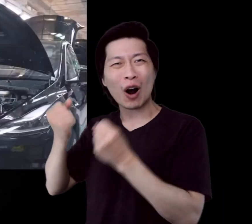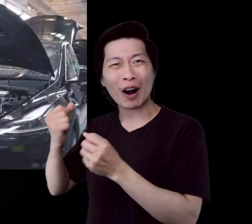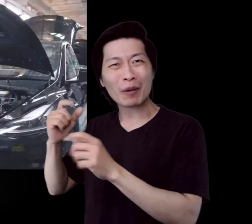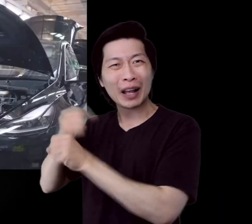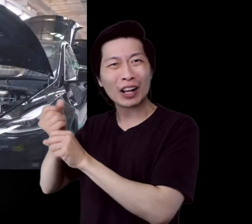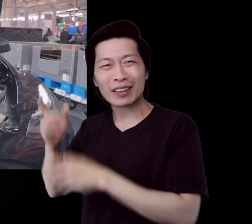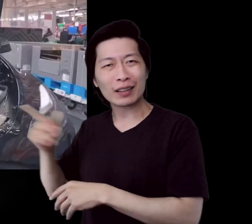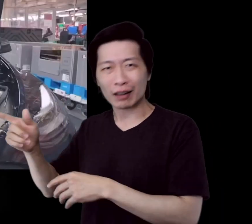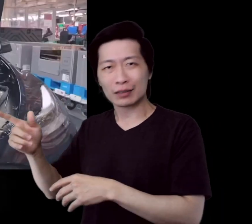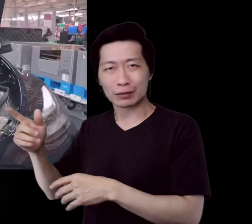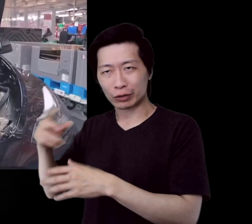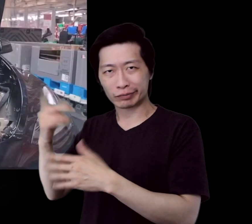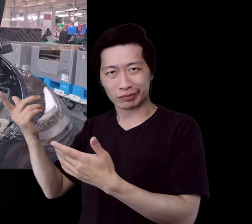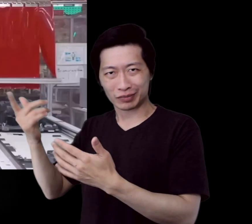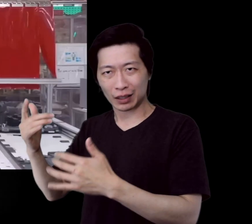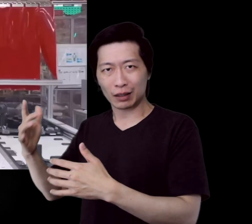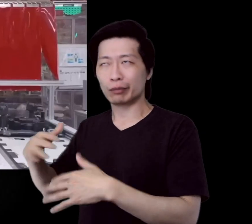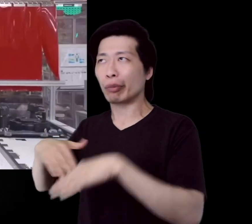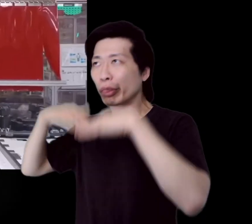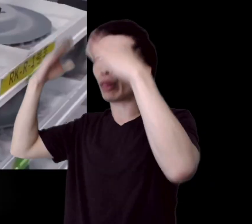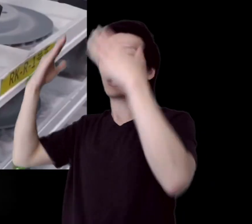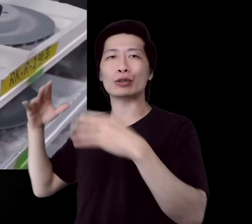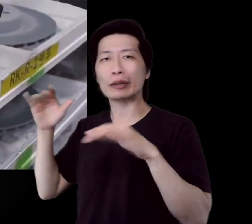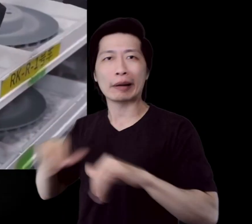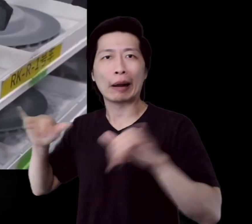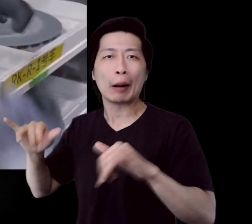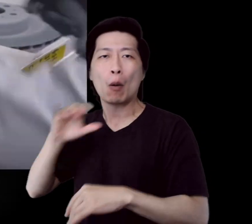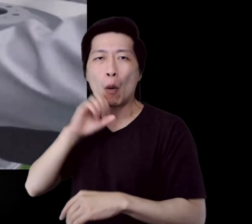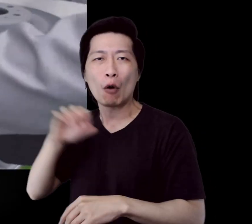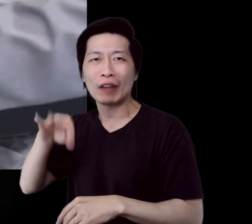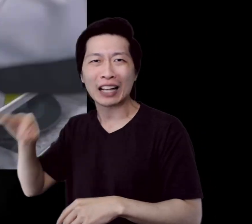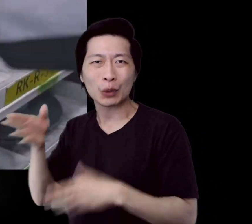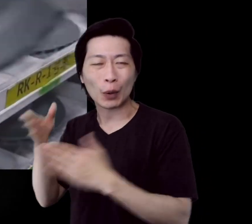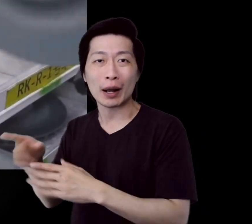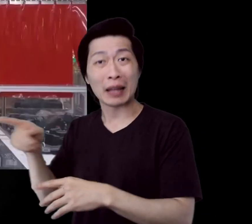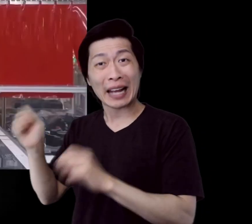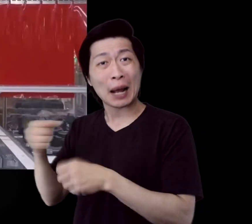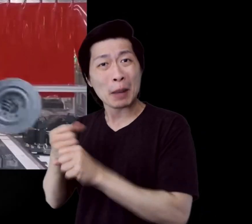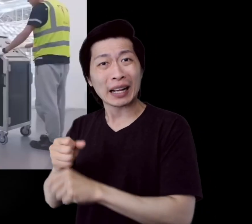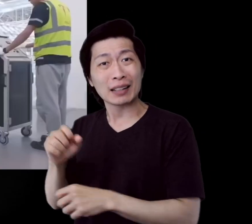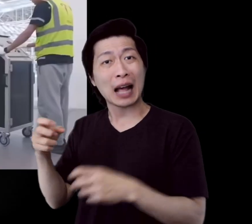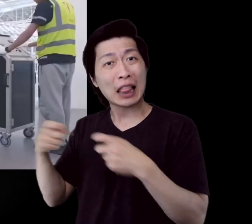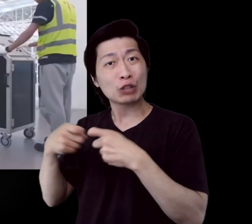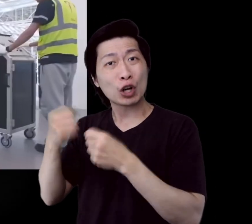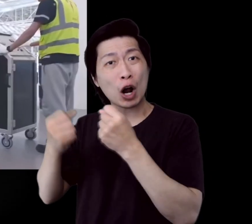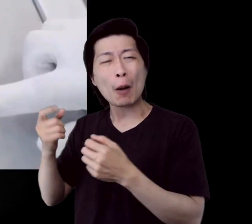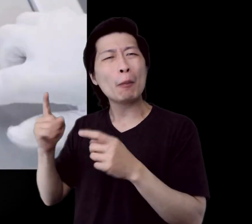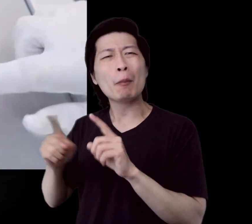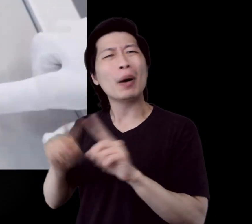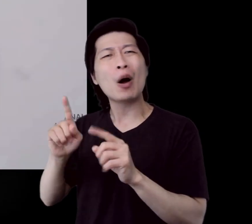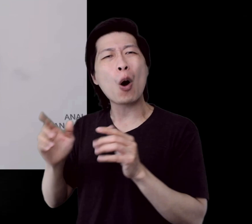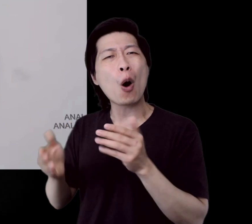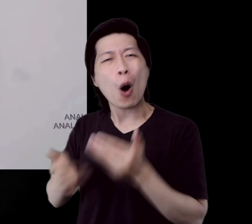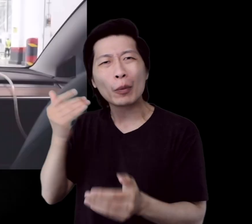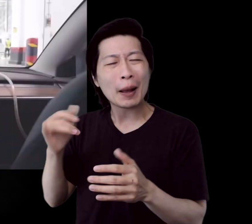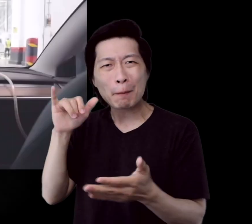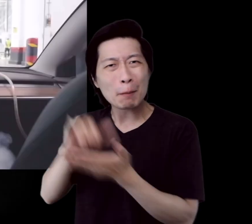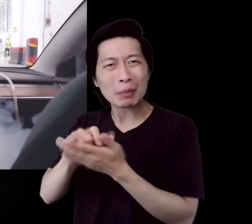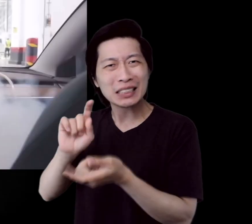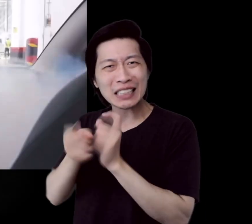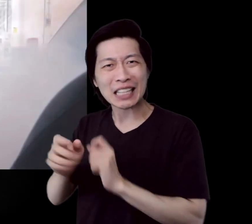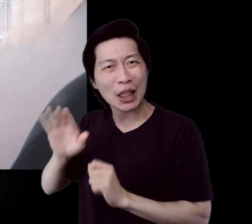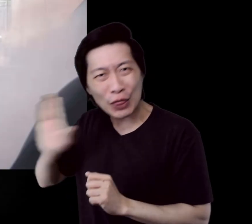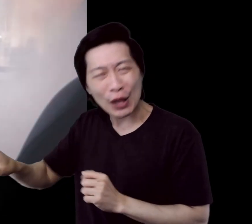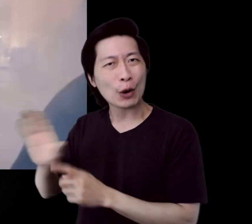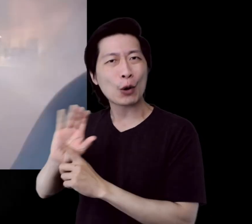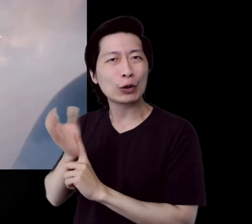their old ways of doing things and their culture. And sure, they can make electric cars, but it is almost impossible to change